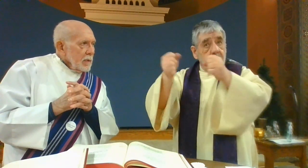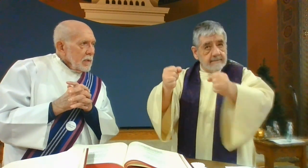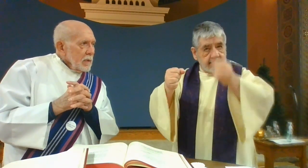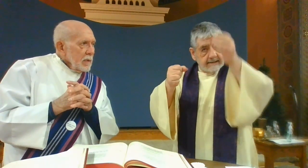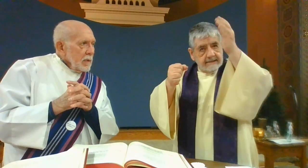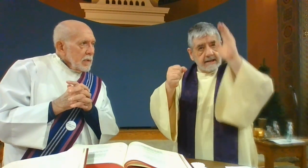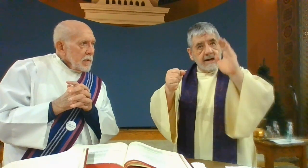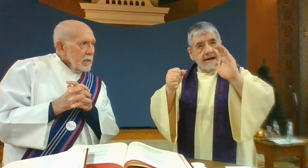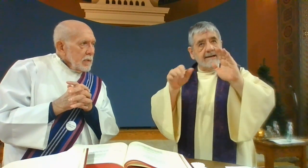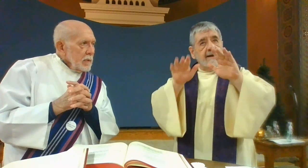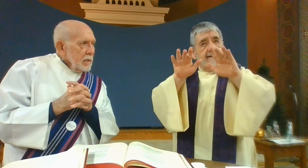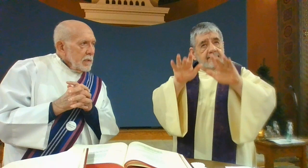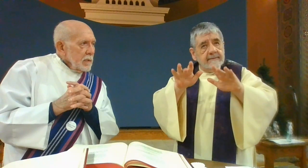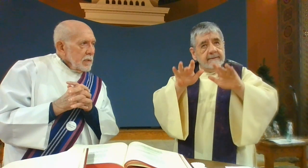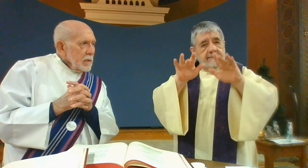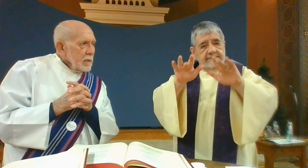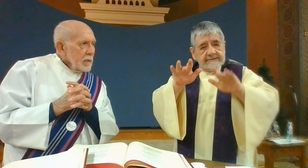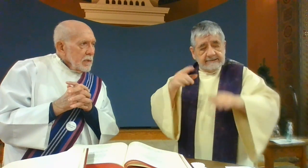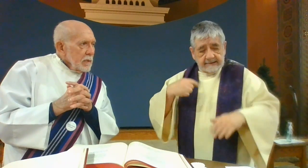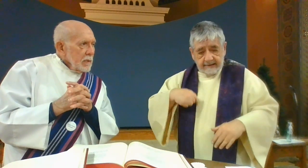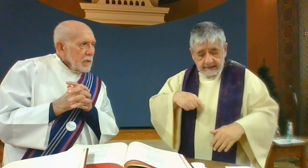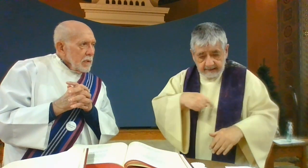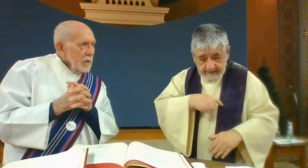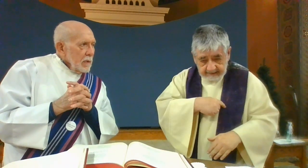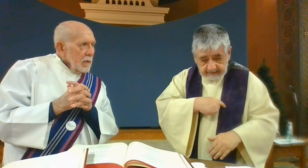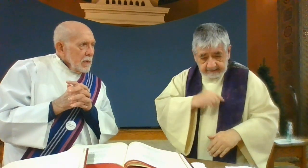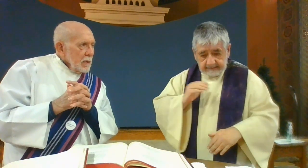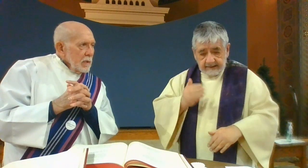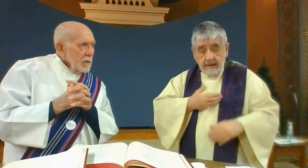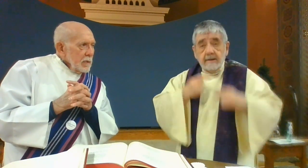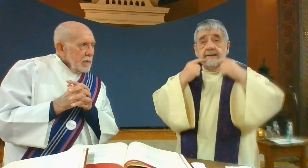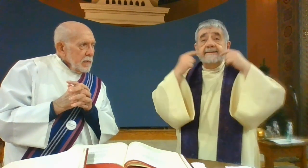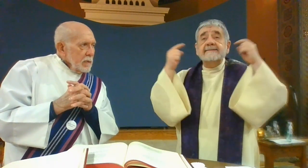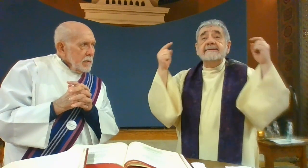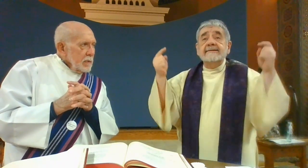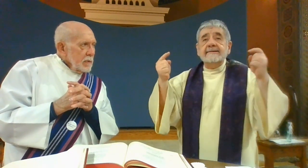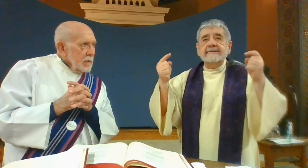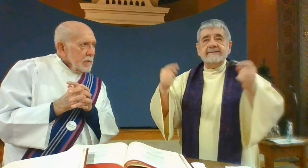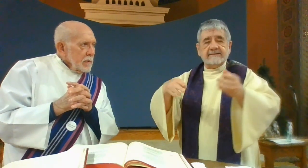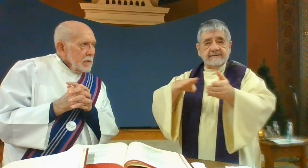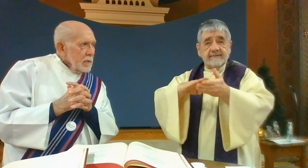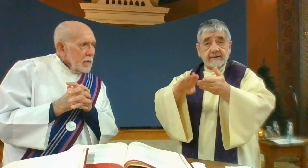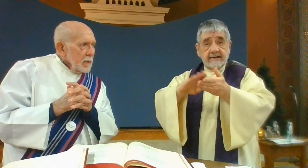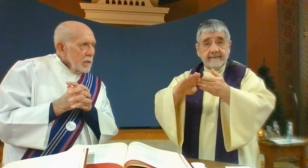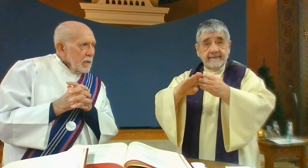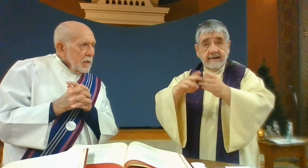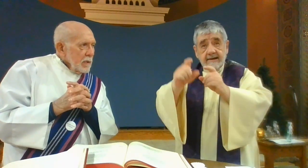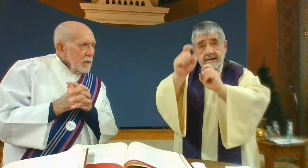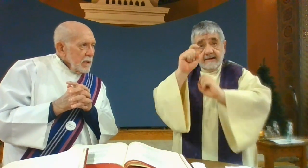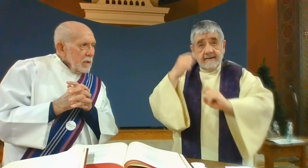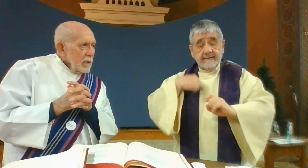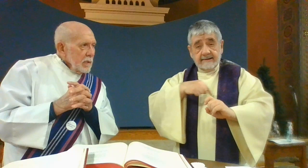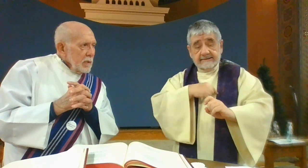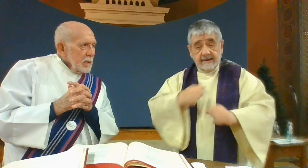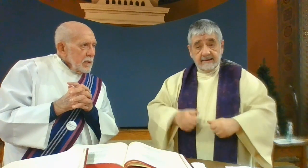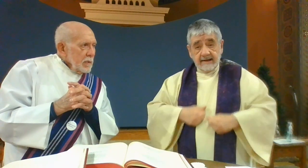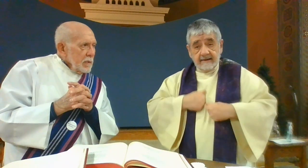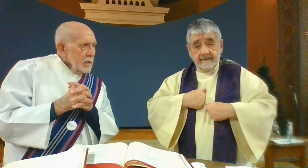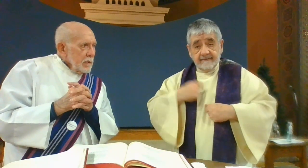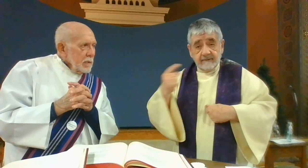May Almighty God have mercy on us, forgive us our sins, and